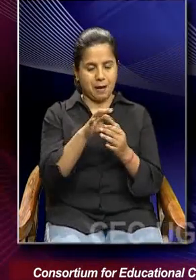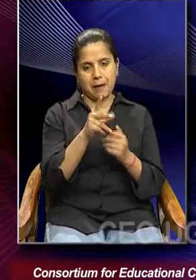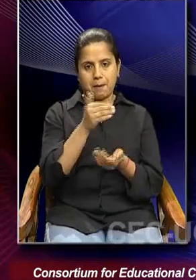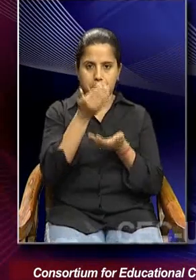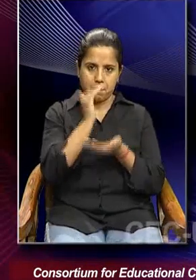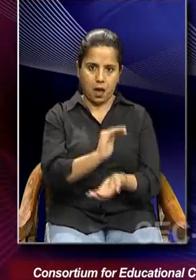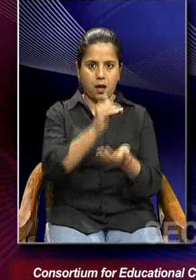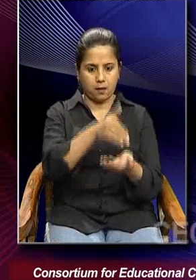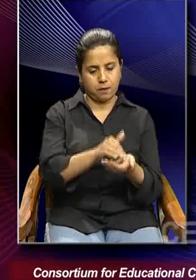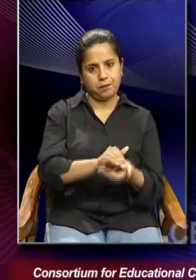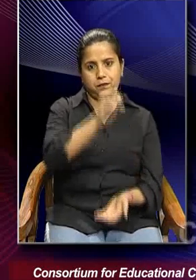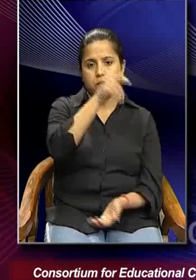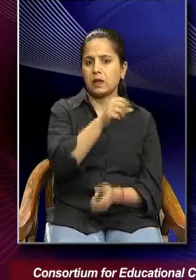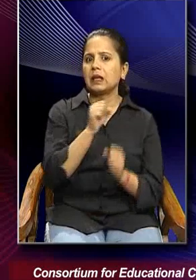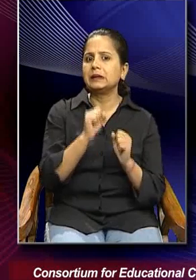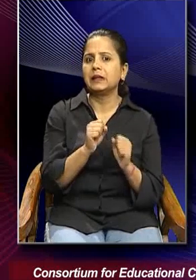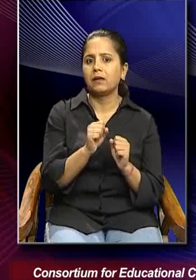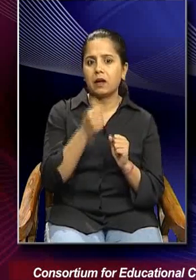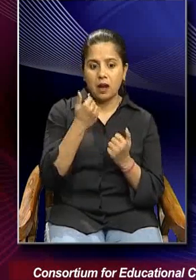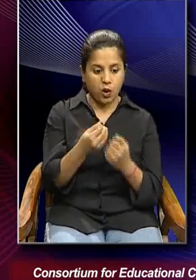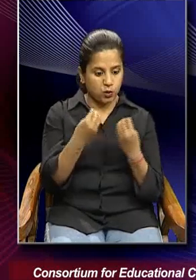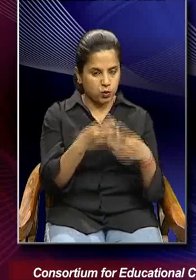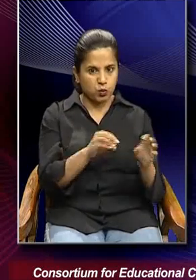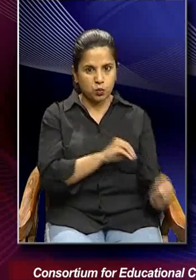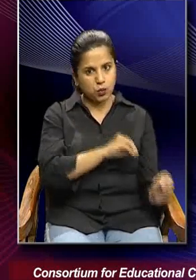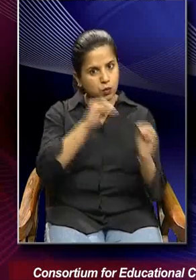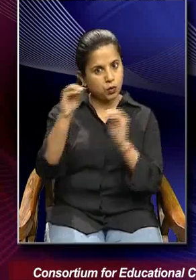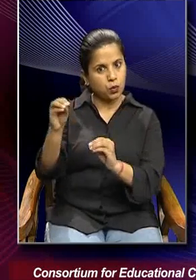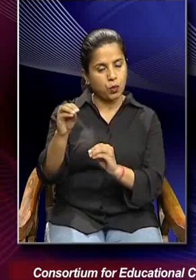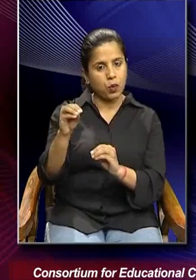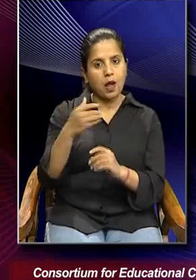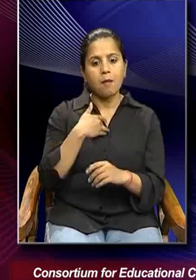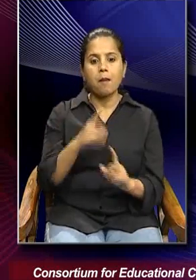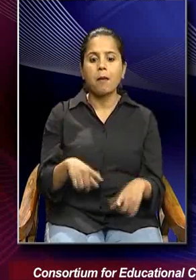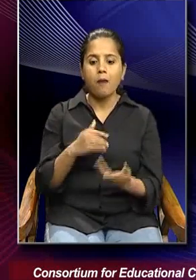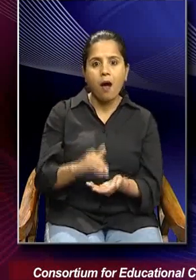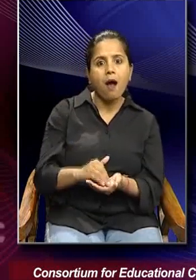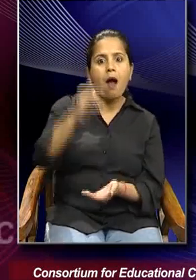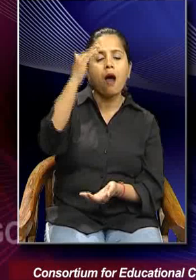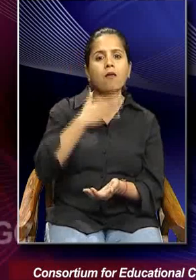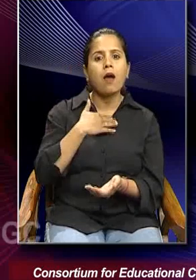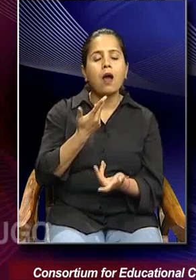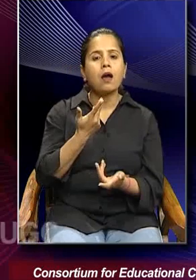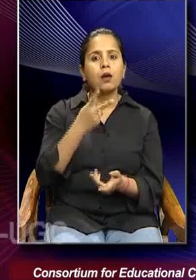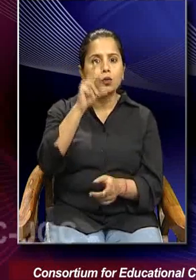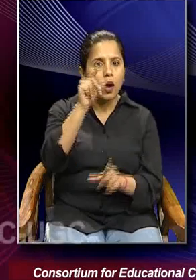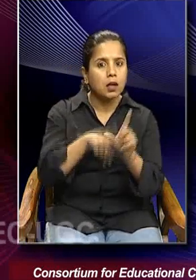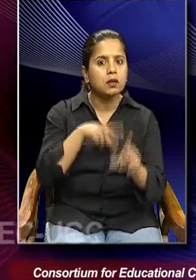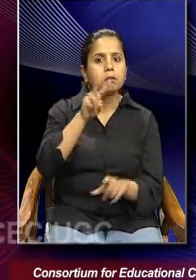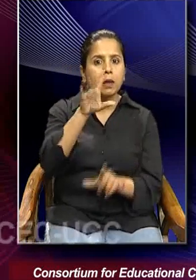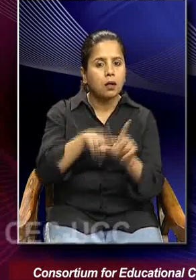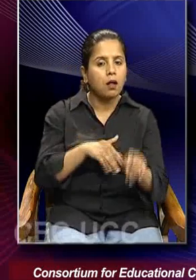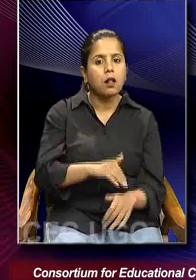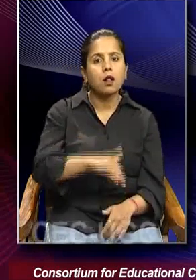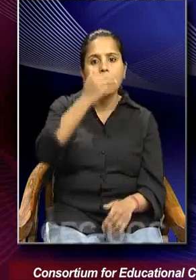it is very difficult for people to choose to move out from native places. And so therefore,